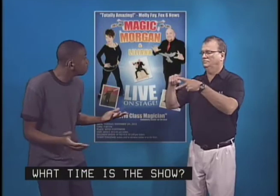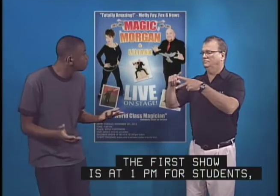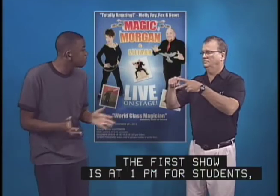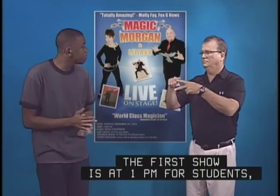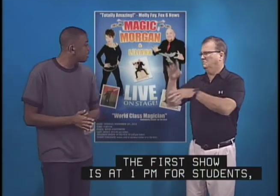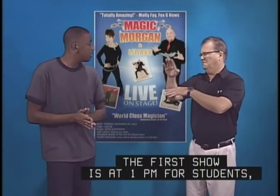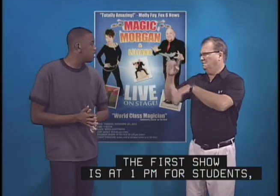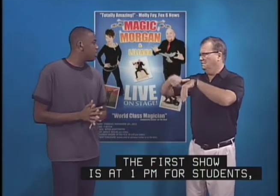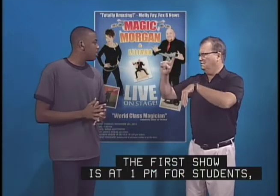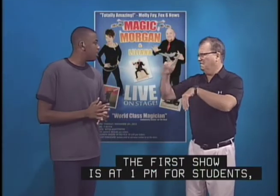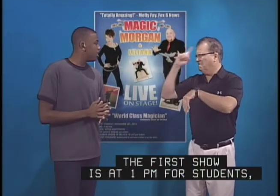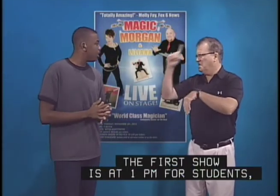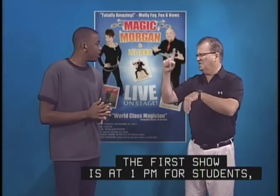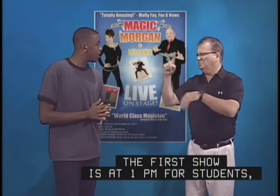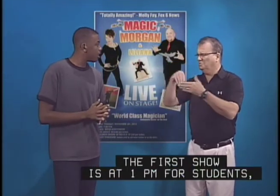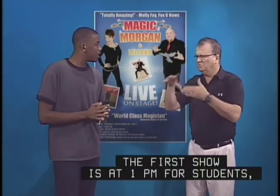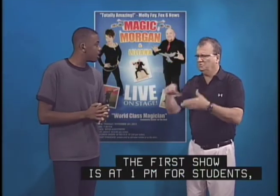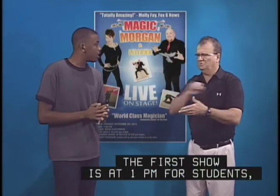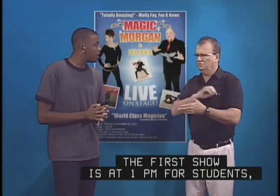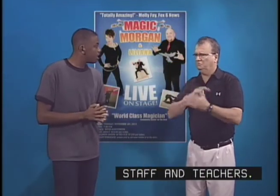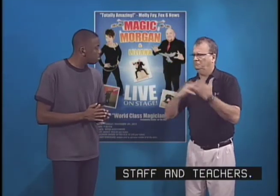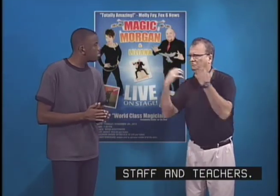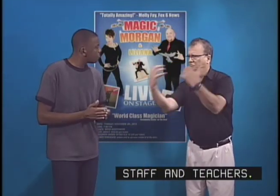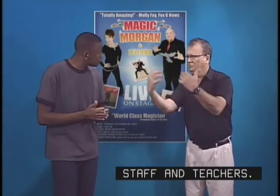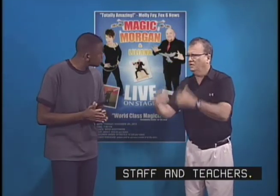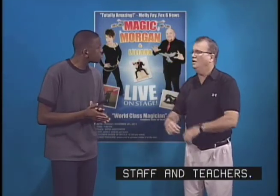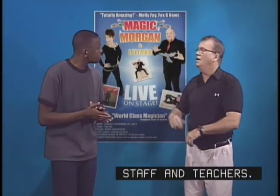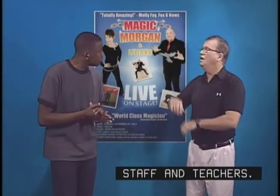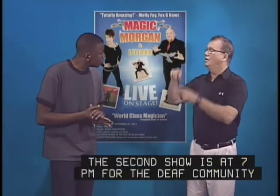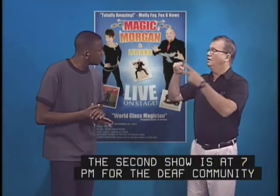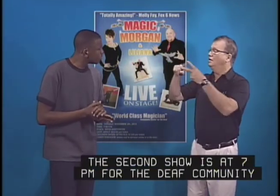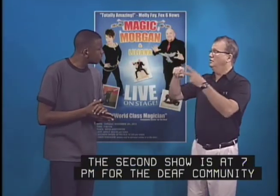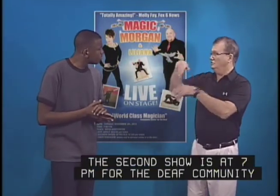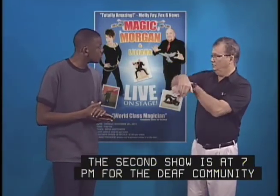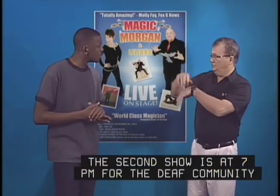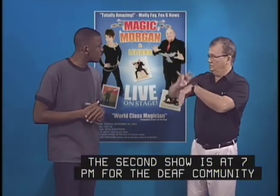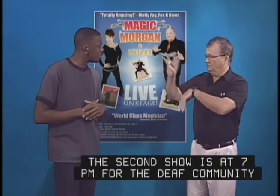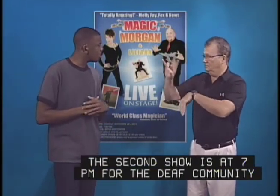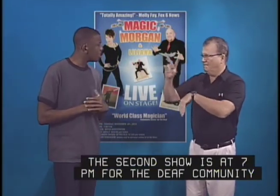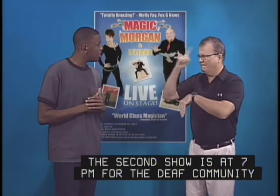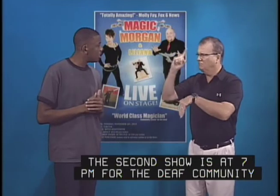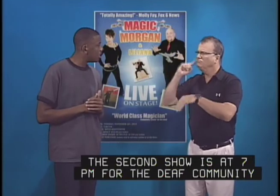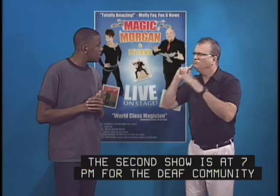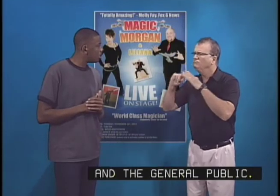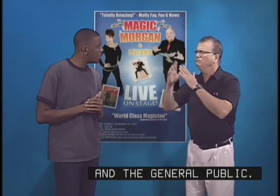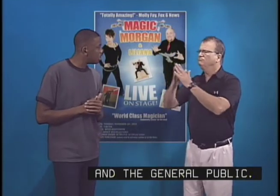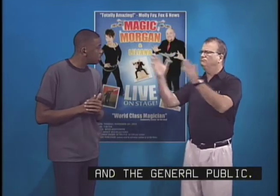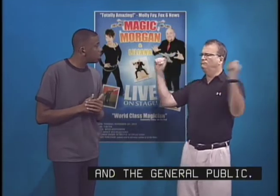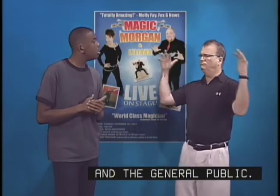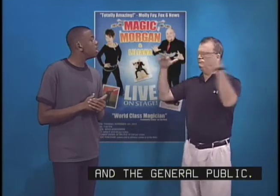show? The first show is at 1 for all students, staff, and teachers. The second show is at 7 for the deaf community and the general